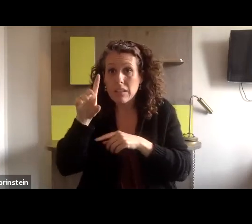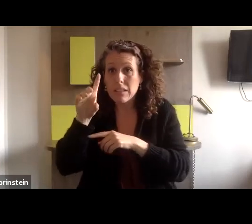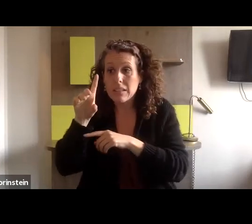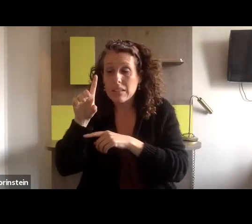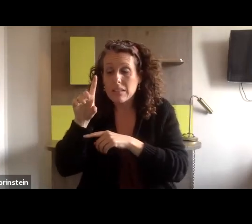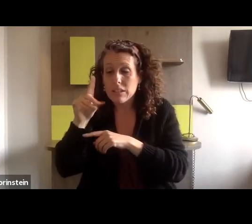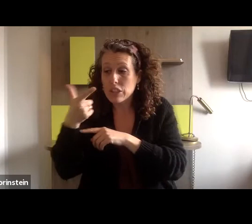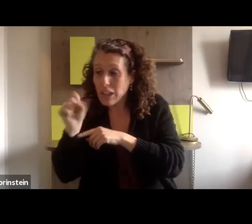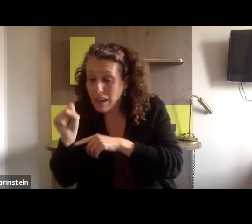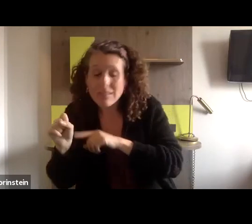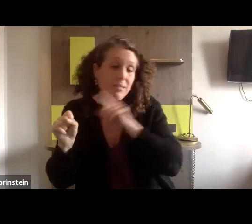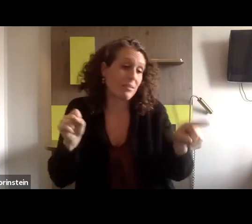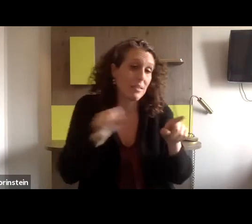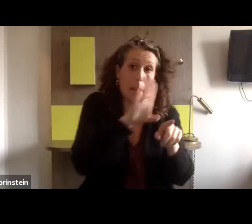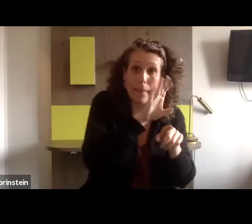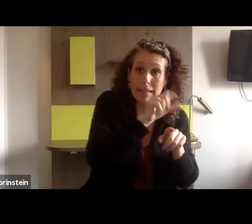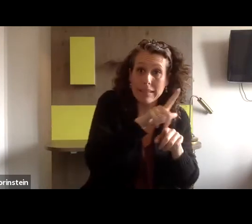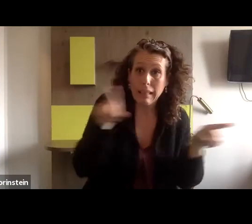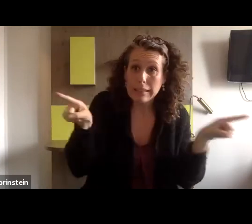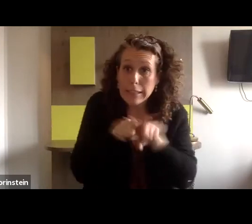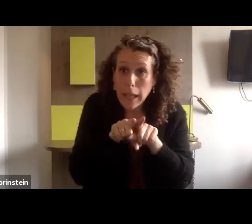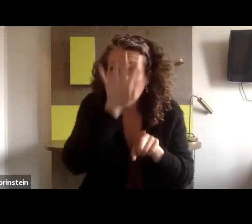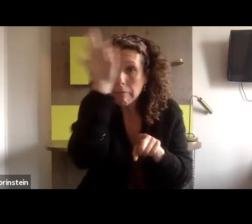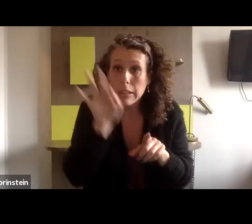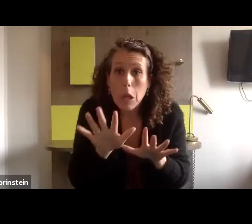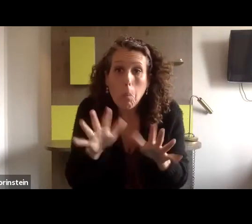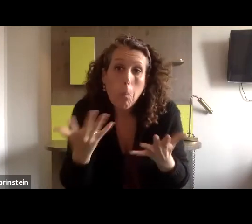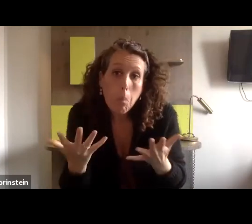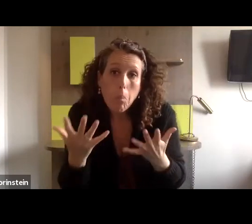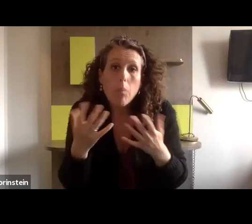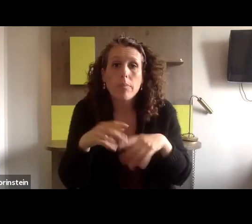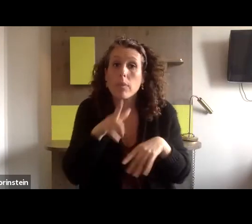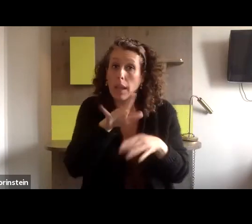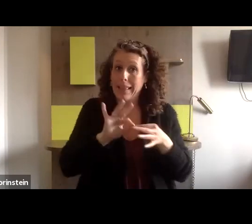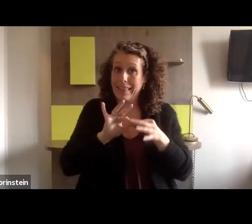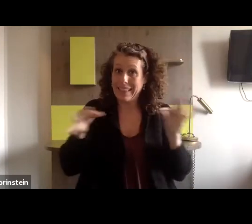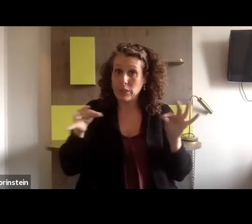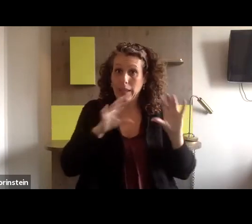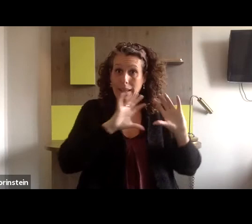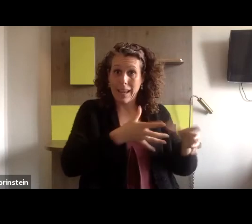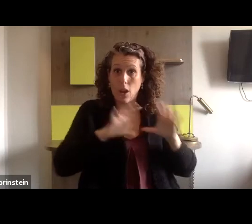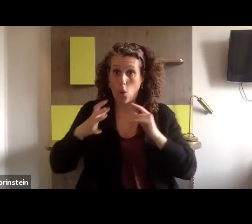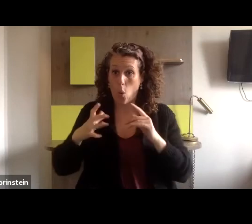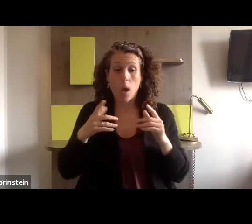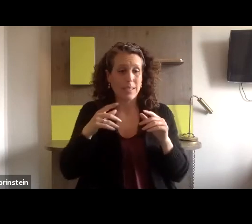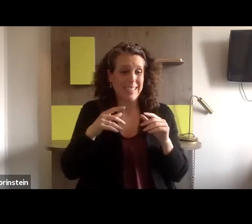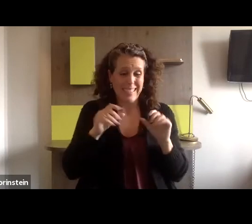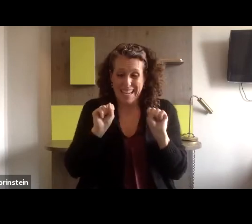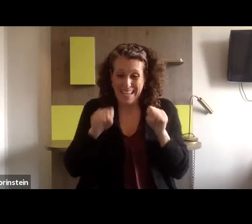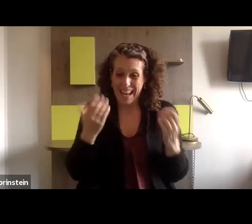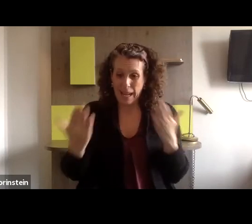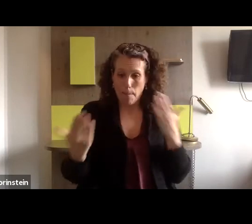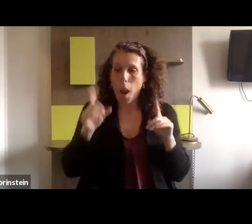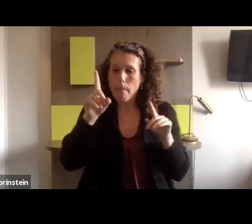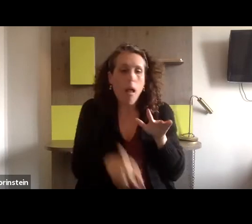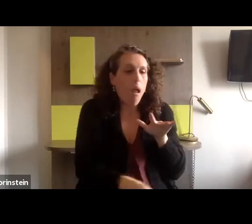not. And there were linguistic categories that are comparable, but are realized in a different way.